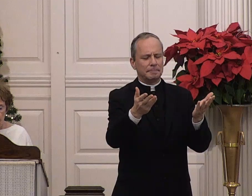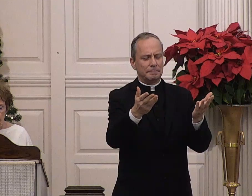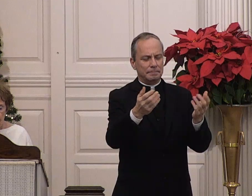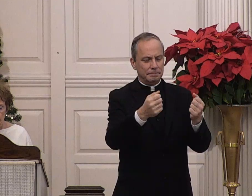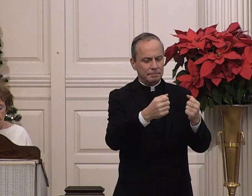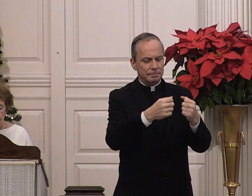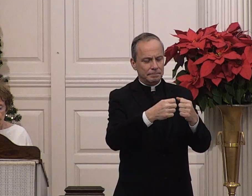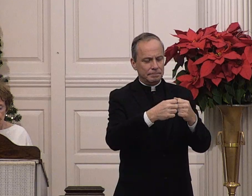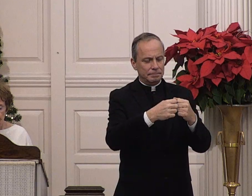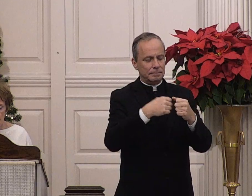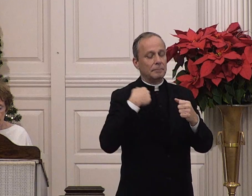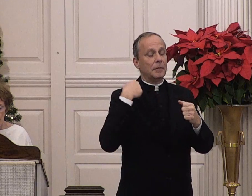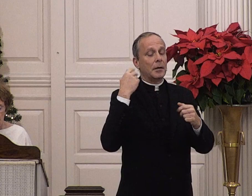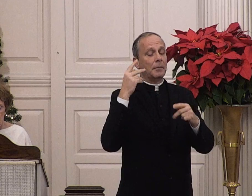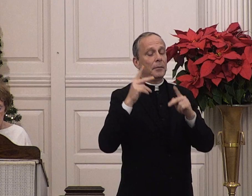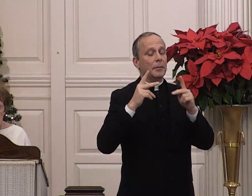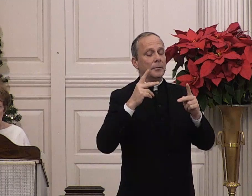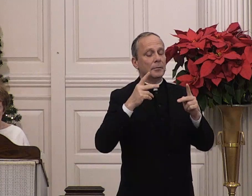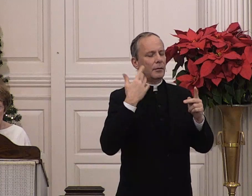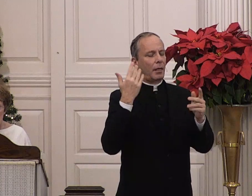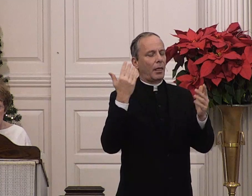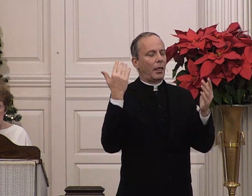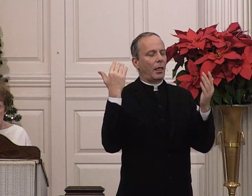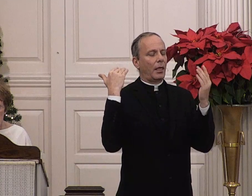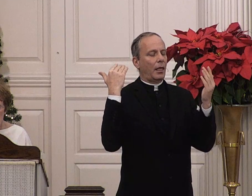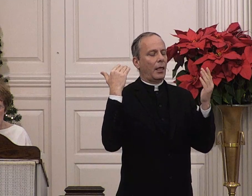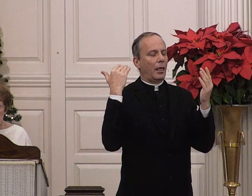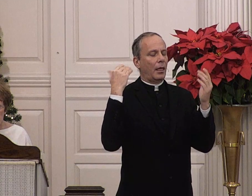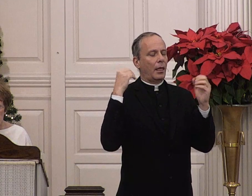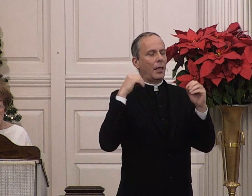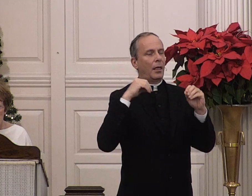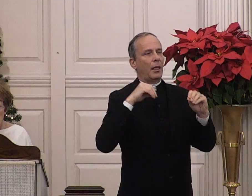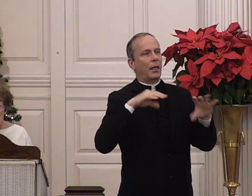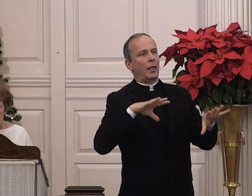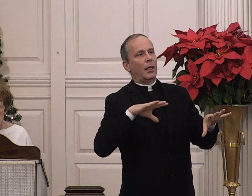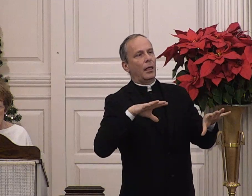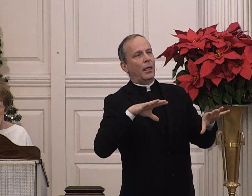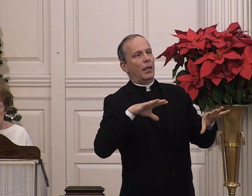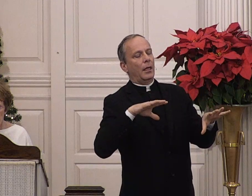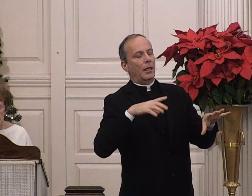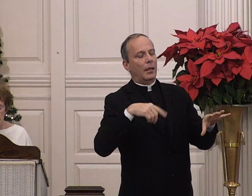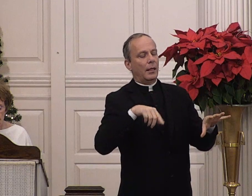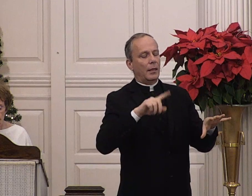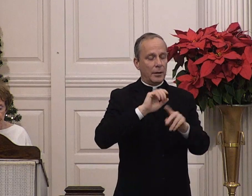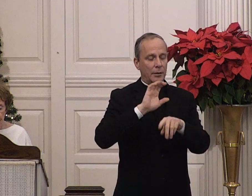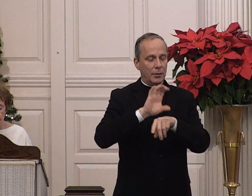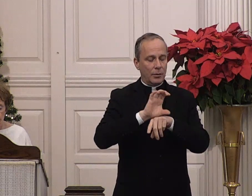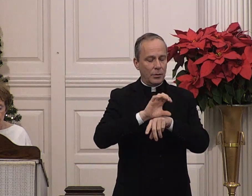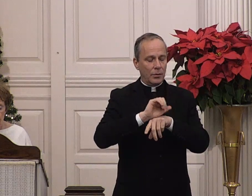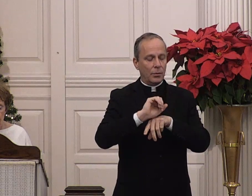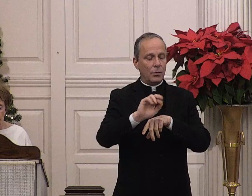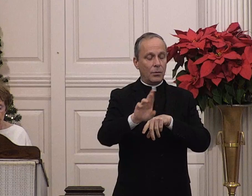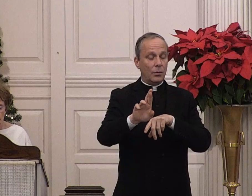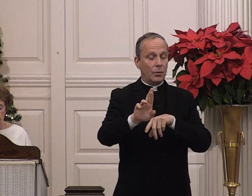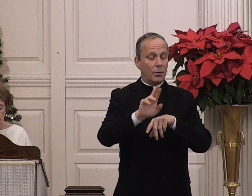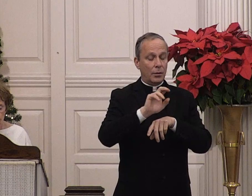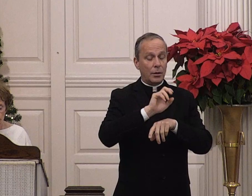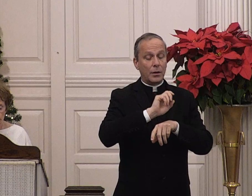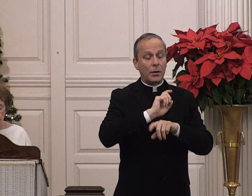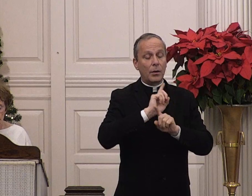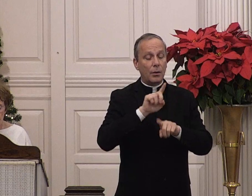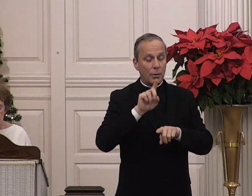For young people who feel overwhelmed and lost, that they will return and/or come to the church.